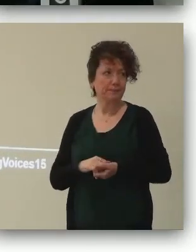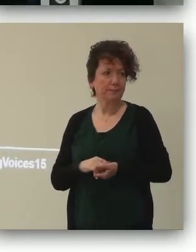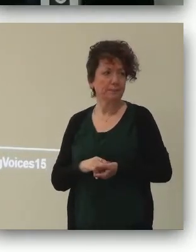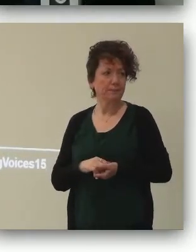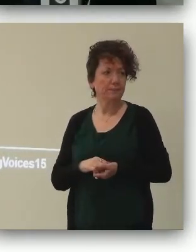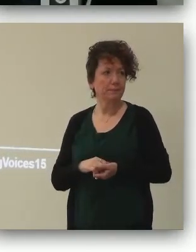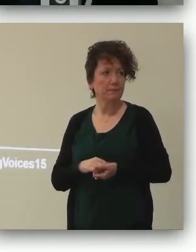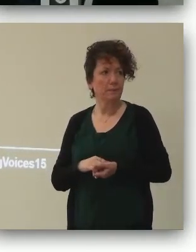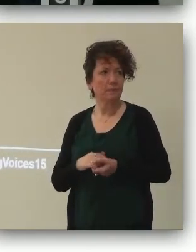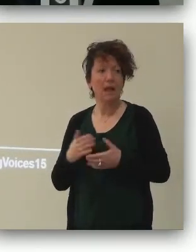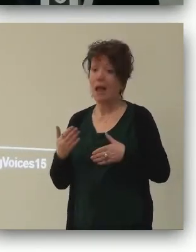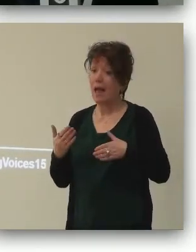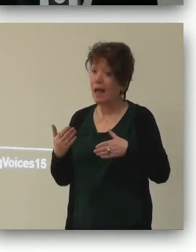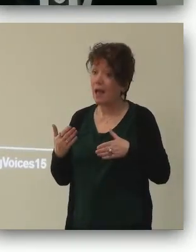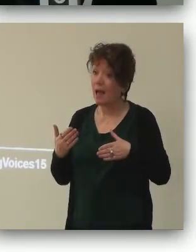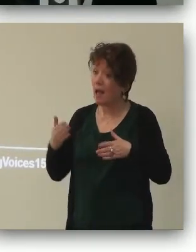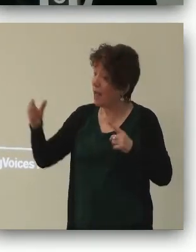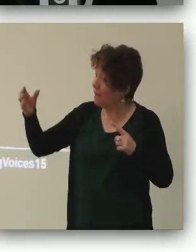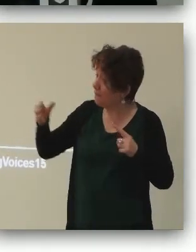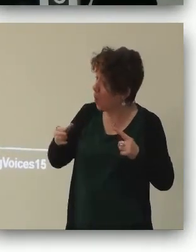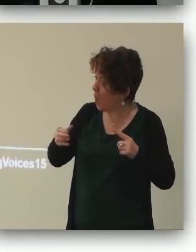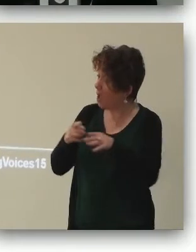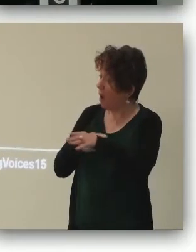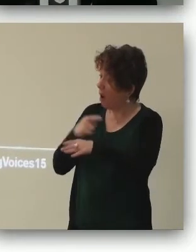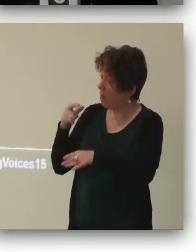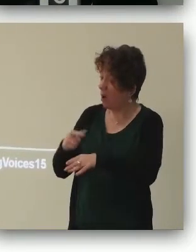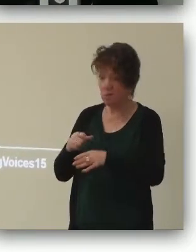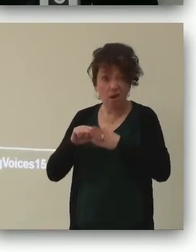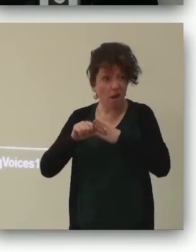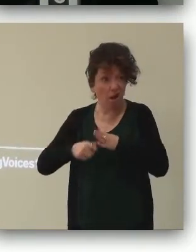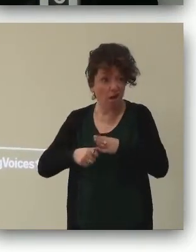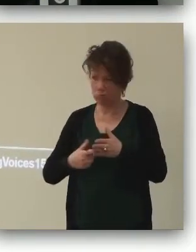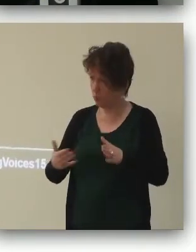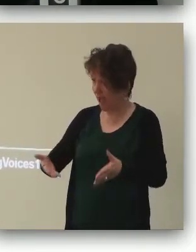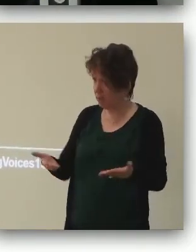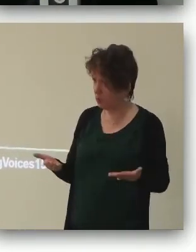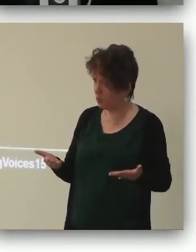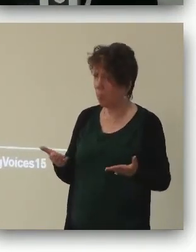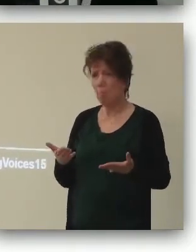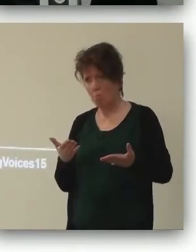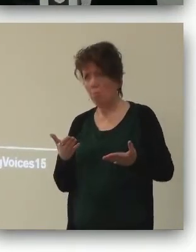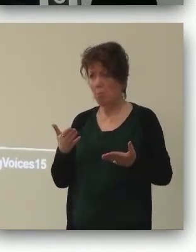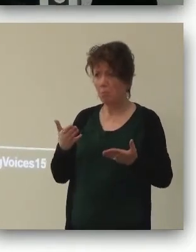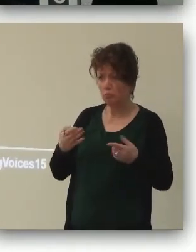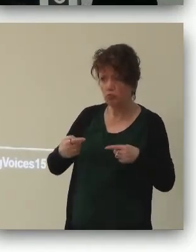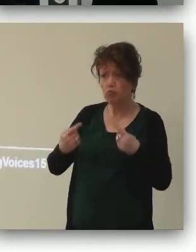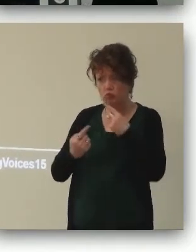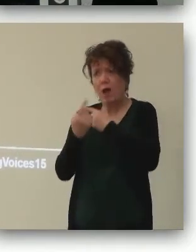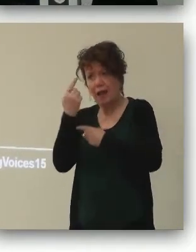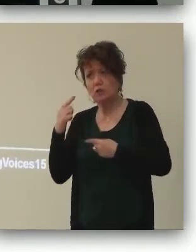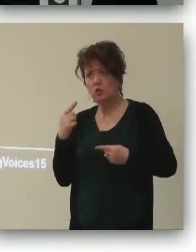Okay. Employing a young person doesn't need to be difficult, but of course there can be certain issues and challenges along the way that we've talked